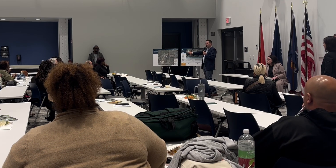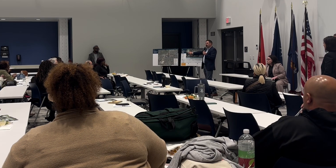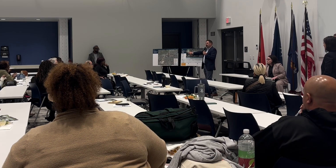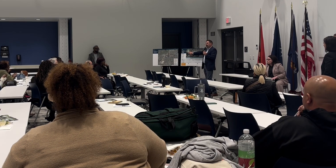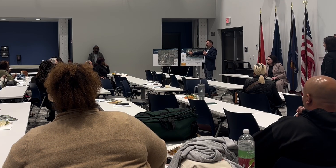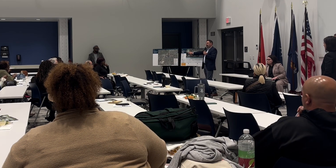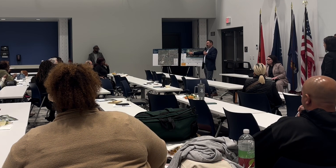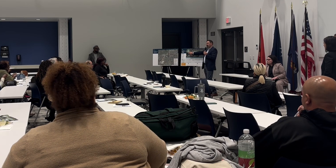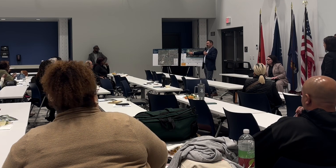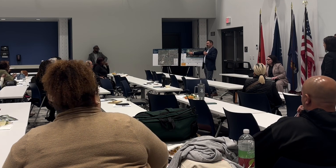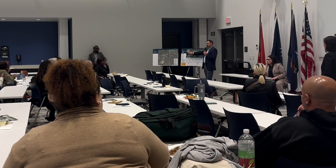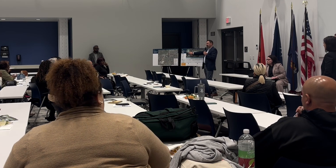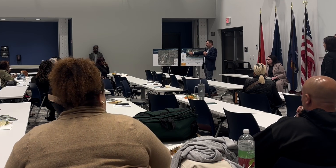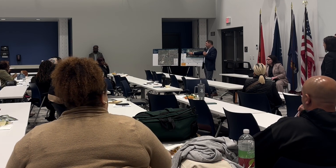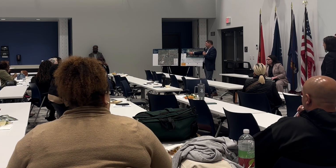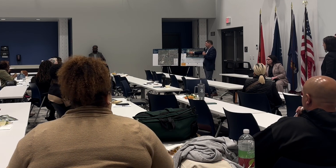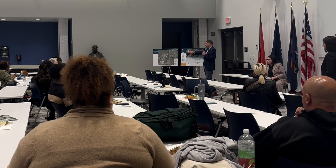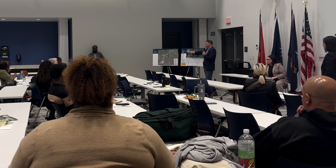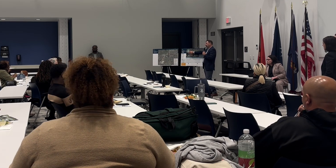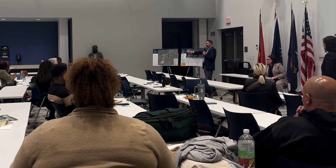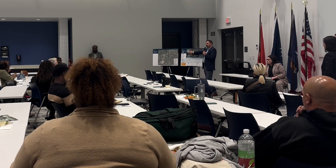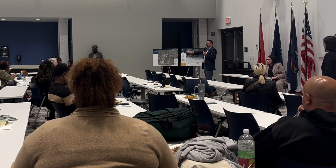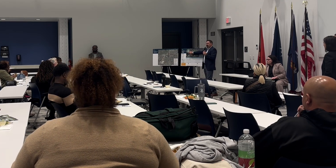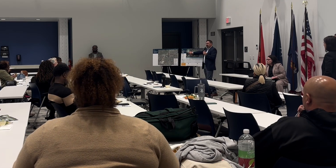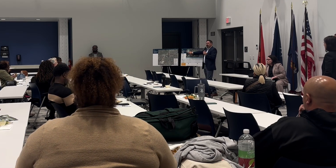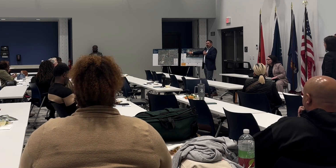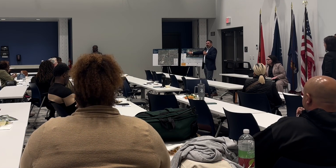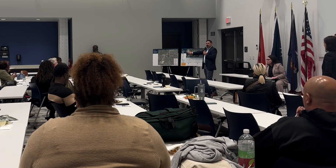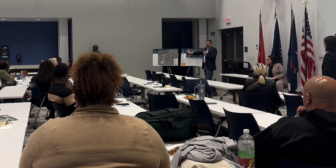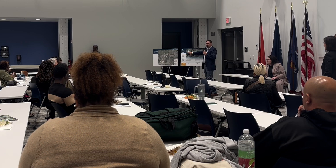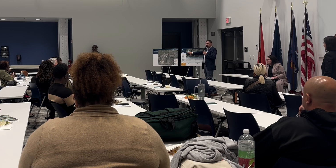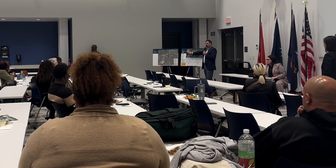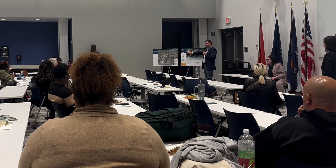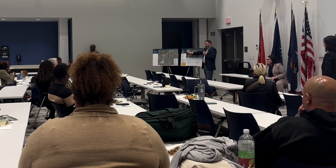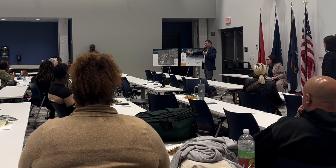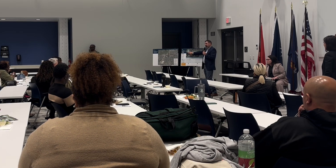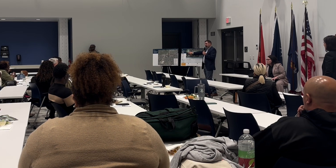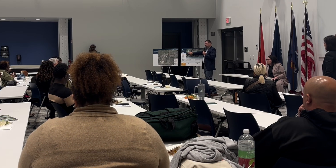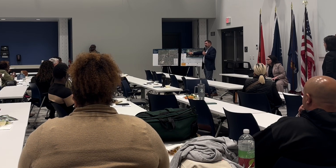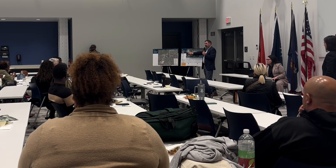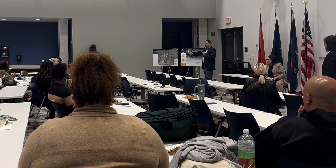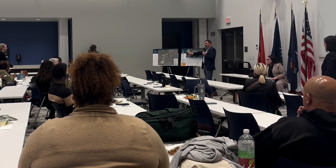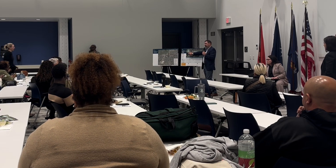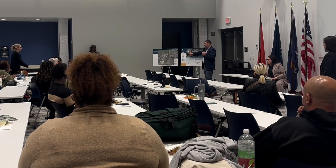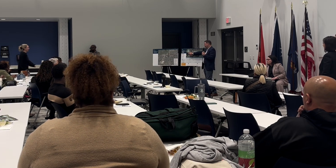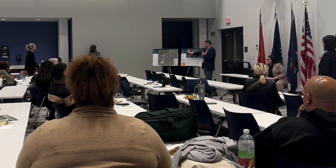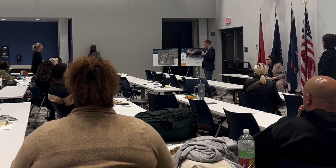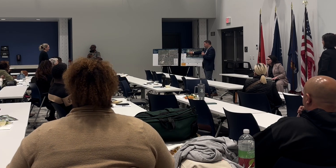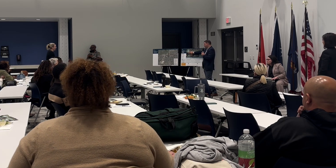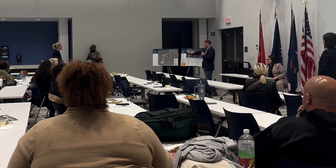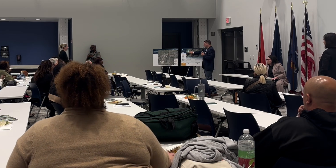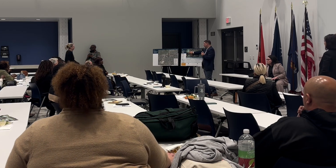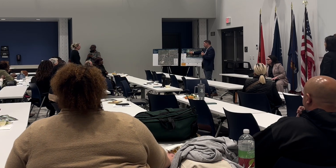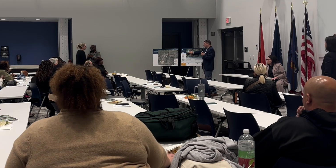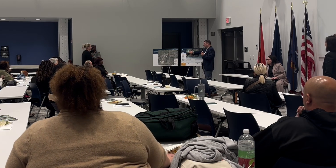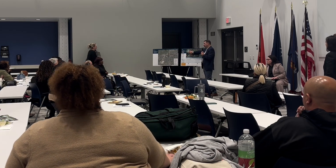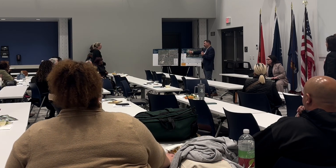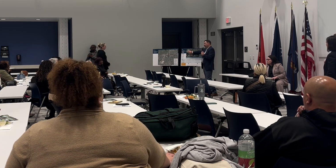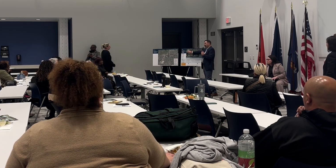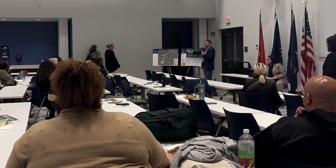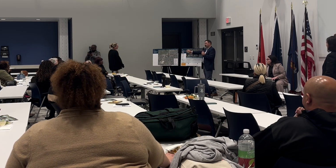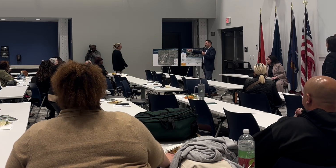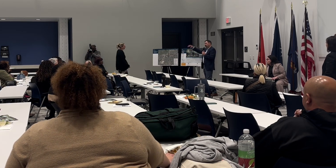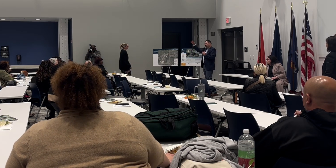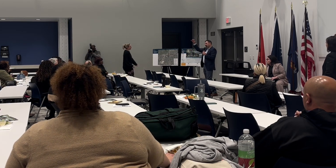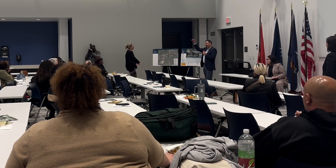more opportunity because the blasting, obviously, again, is significant. You need appropriate training,